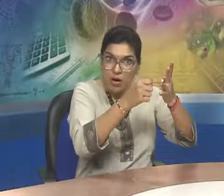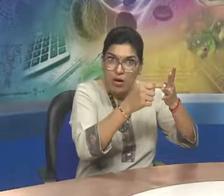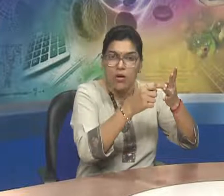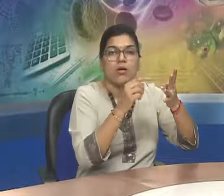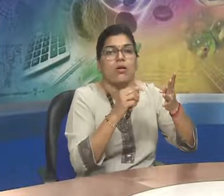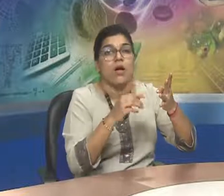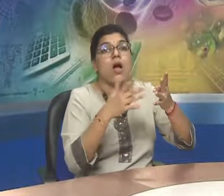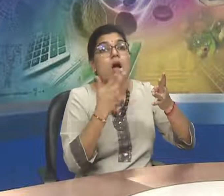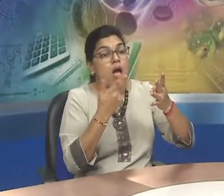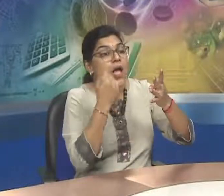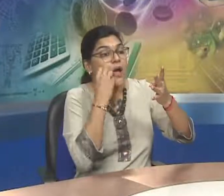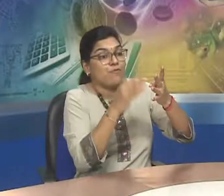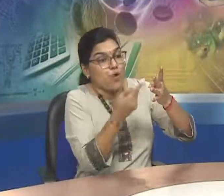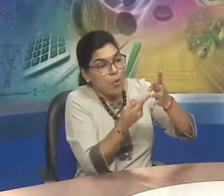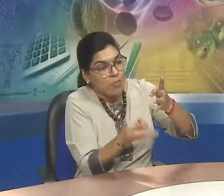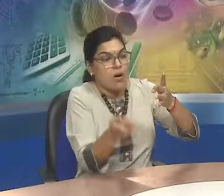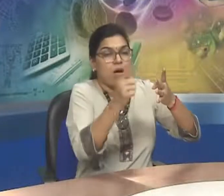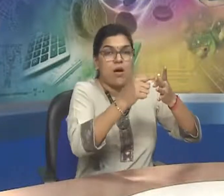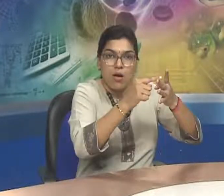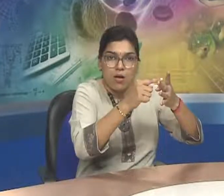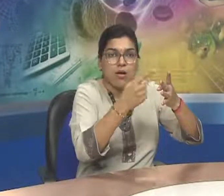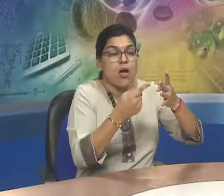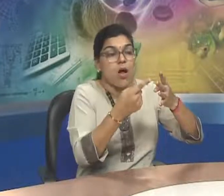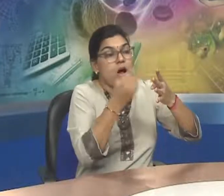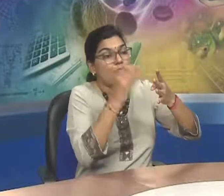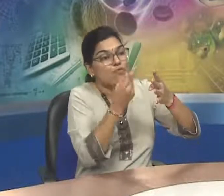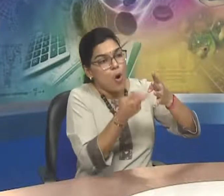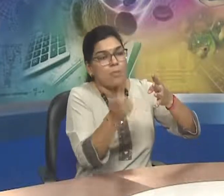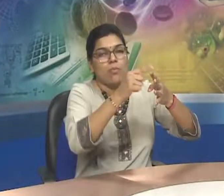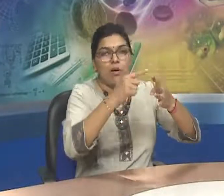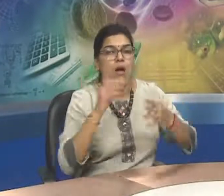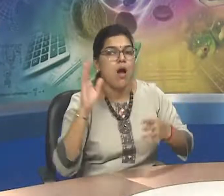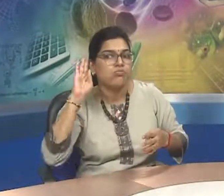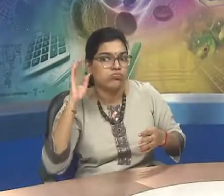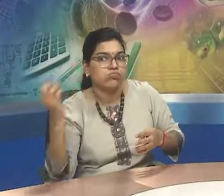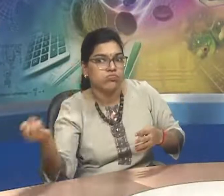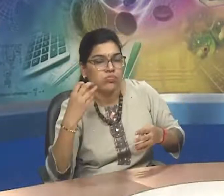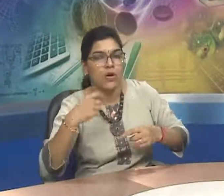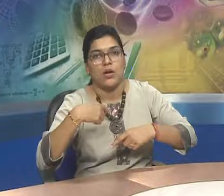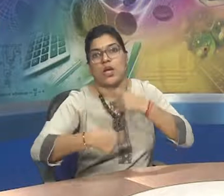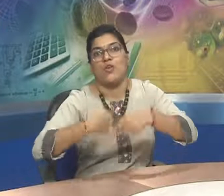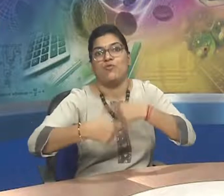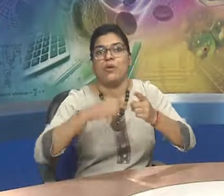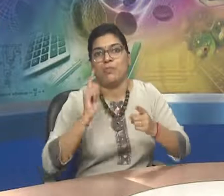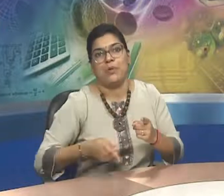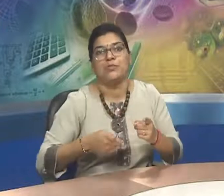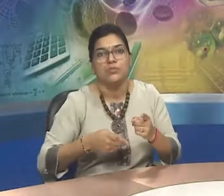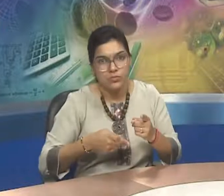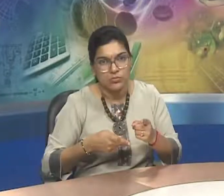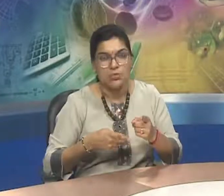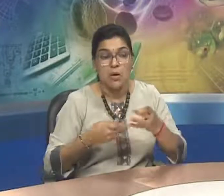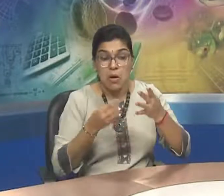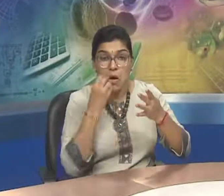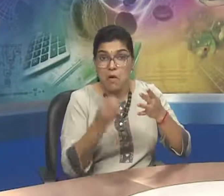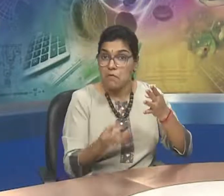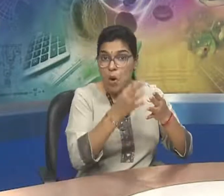so that the lower court would keep the higher court informed about all